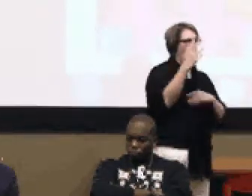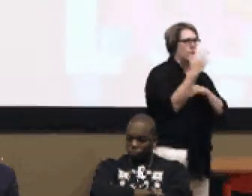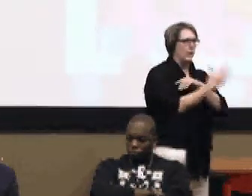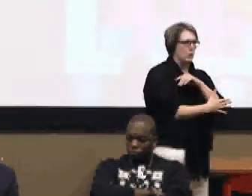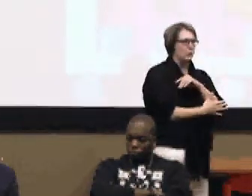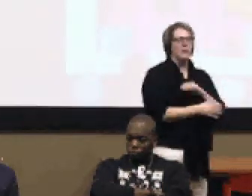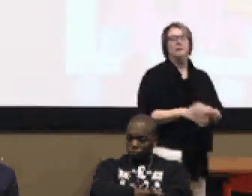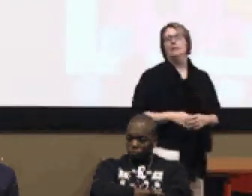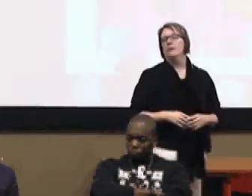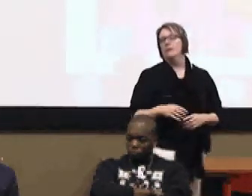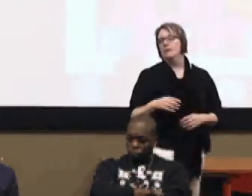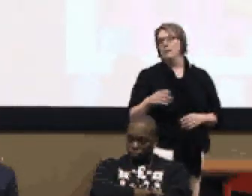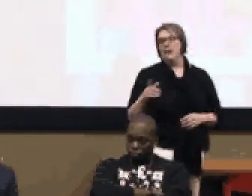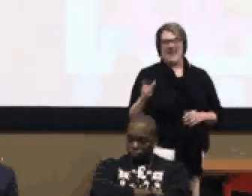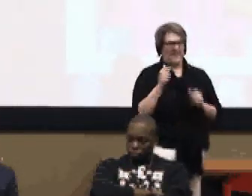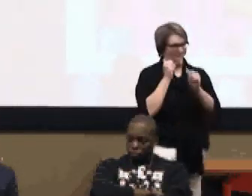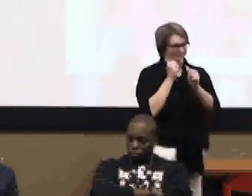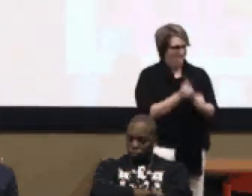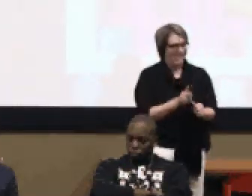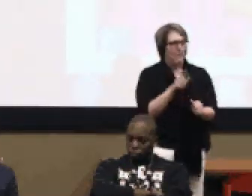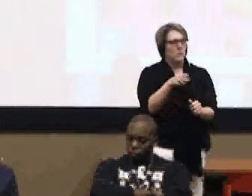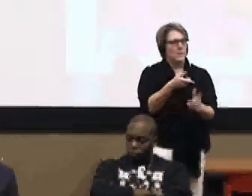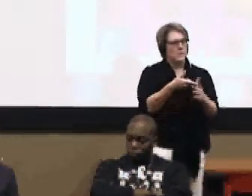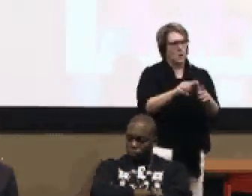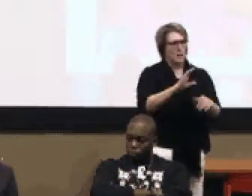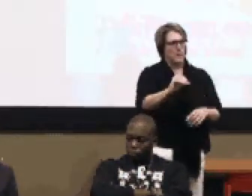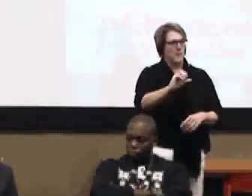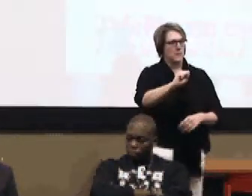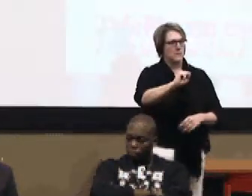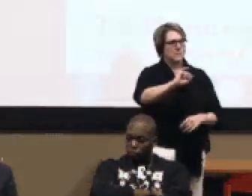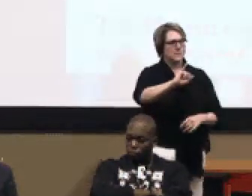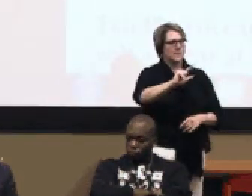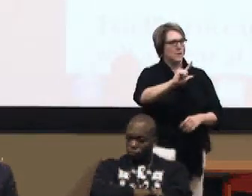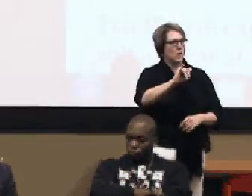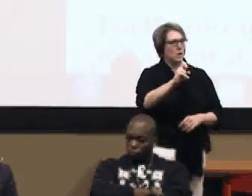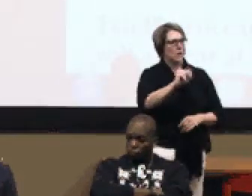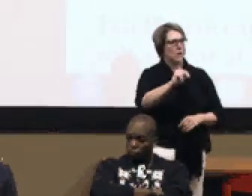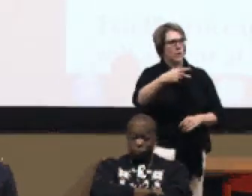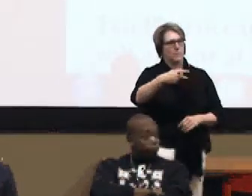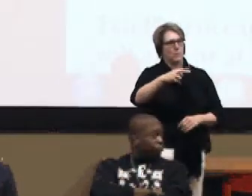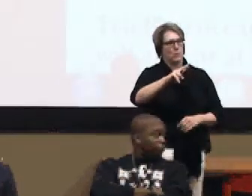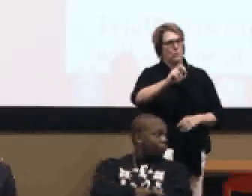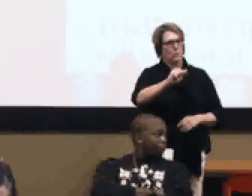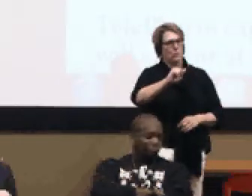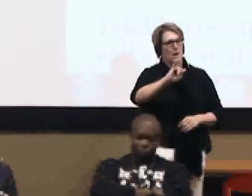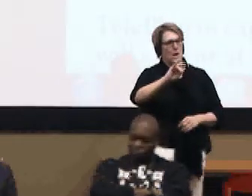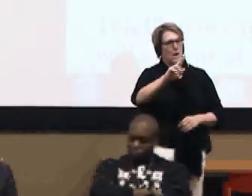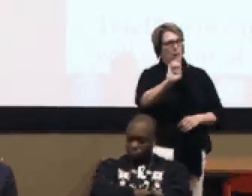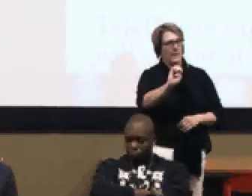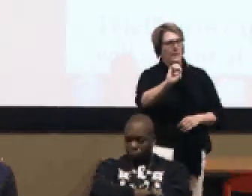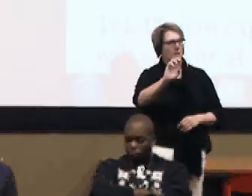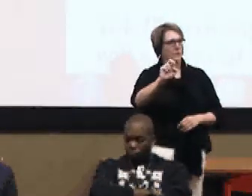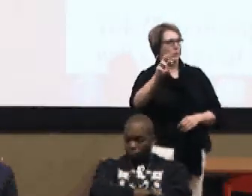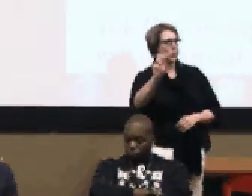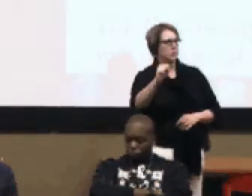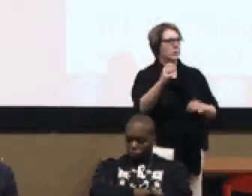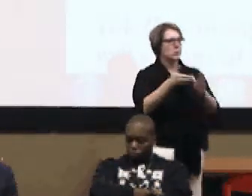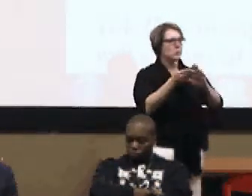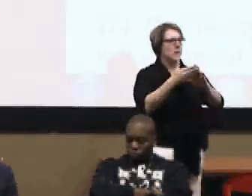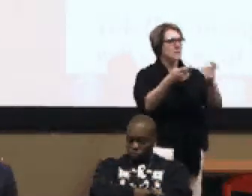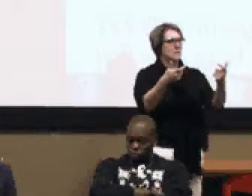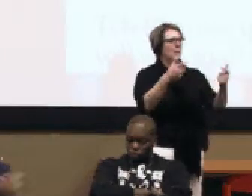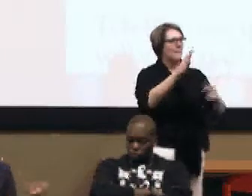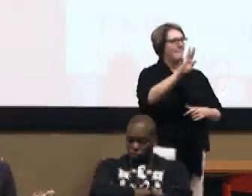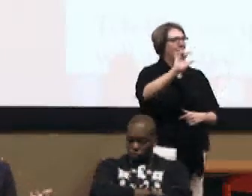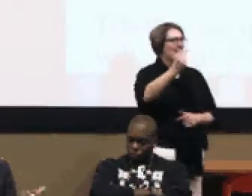Along that path, in a sort of a similar vein, we started a company called Silicon Prairie News, which runs the Big Omaha Conference.